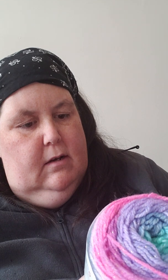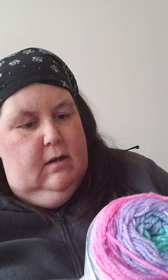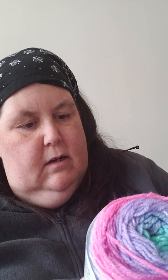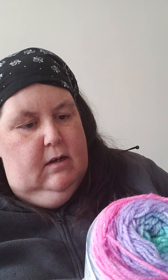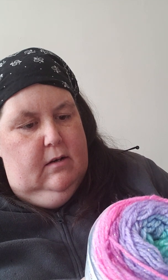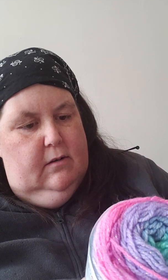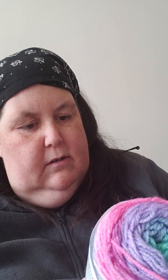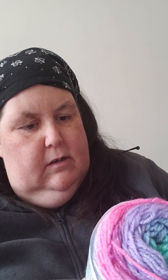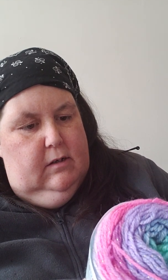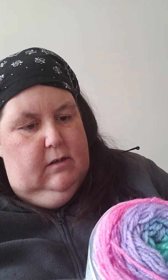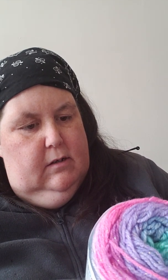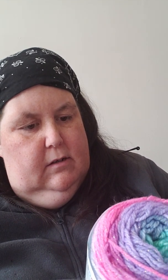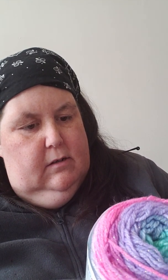Knitting needles is